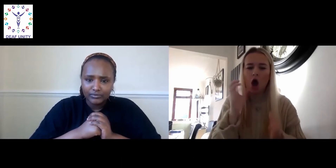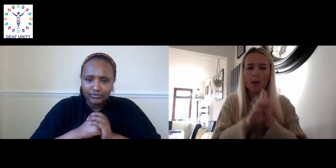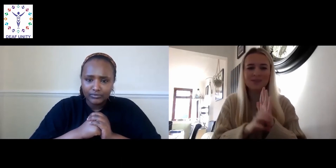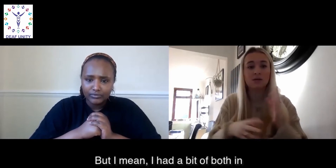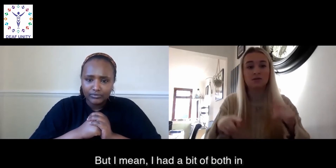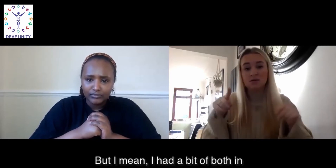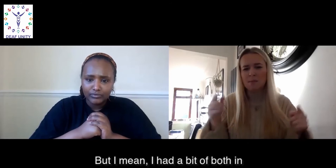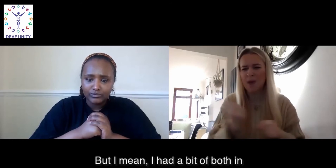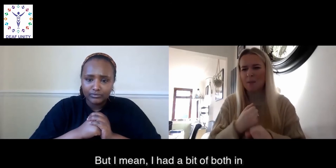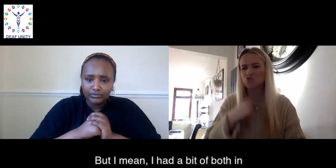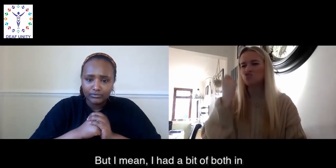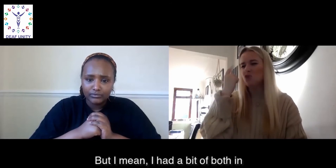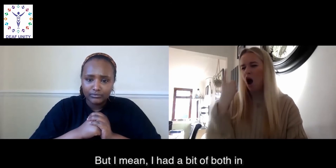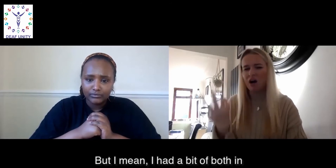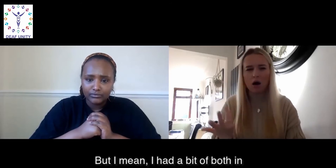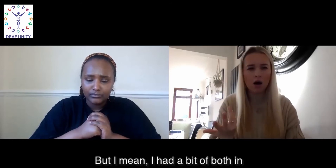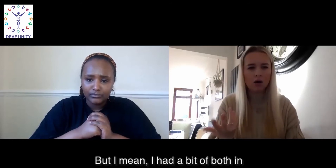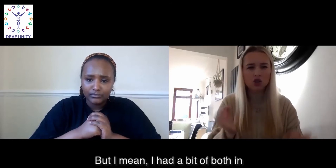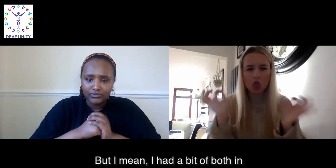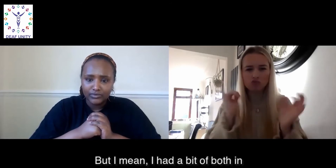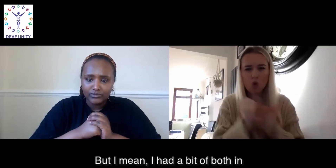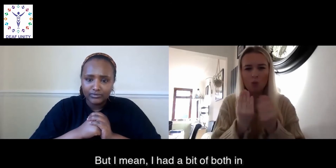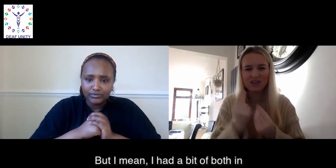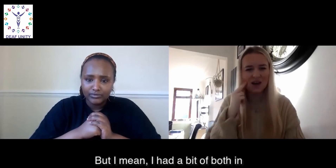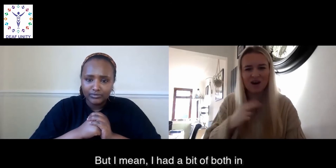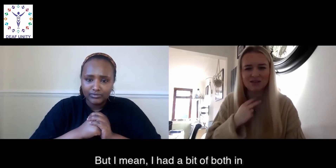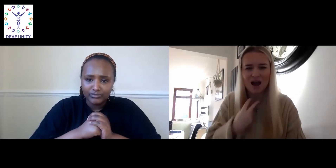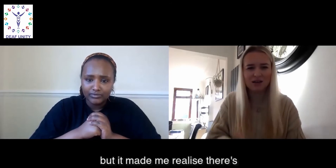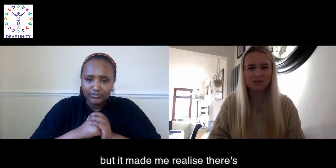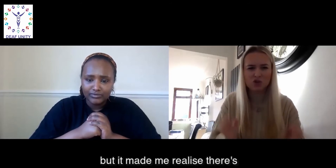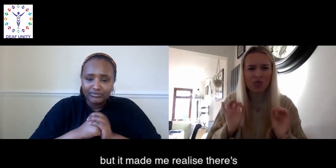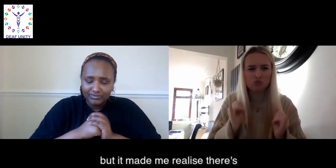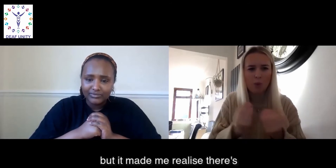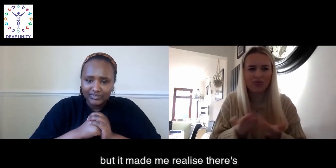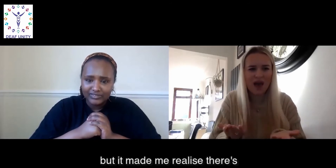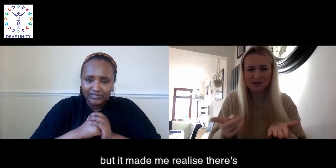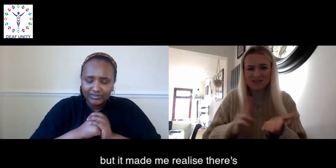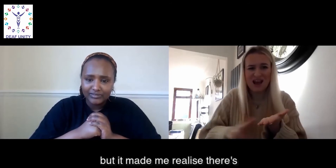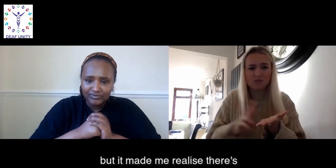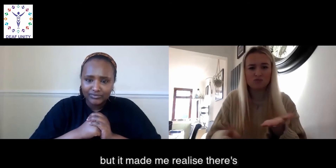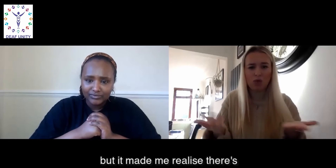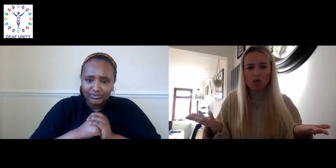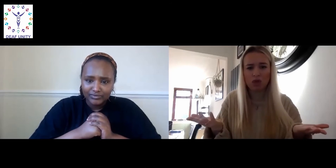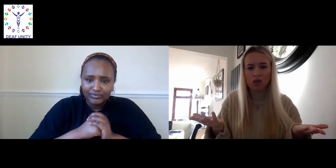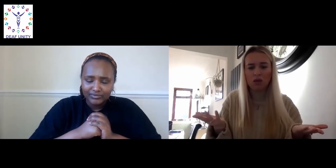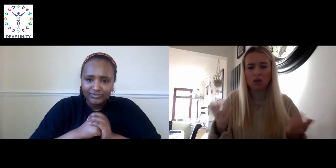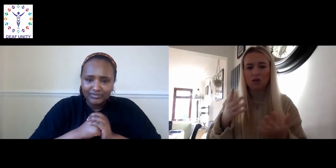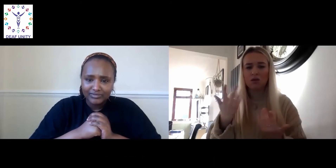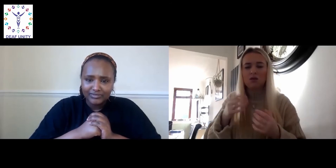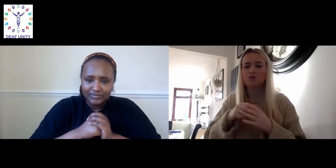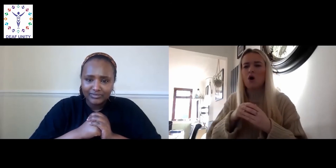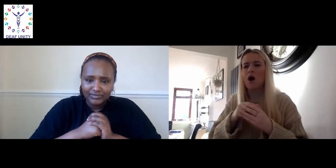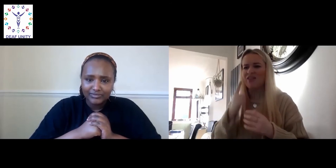I mean, I had a bit of both in the comments, positive and negative, but it made me realise there's nothing wrong with a deaf voice. There's nothing wrong with that. It's natural.